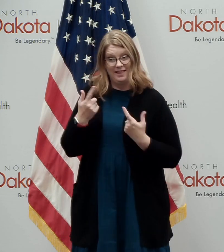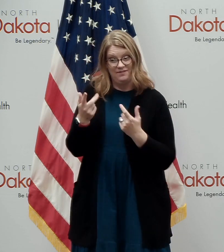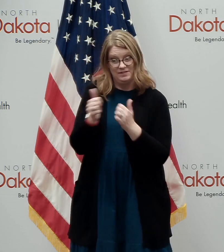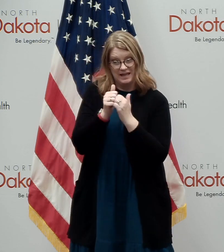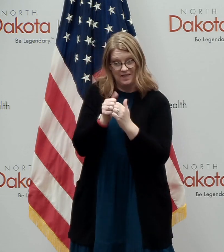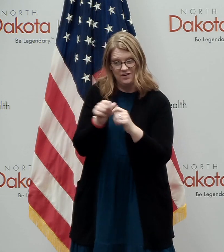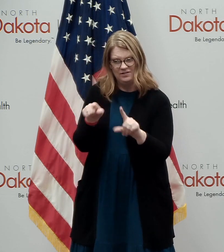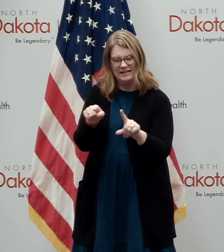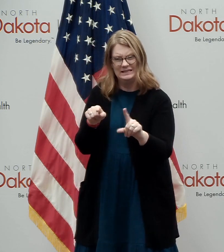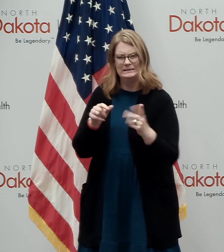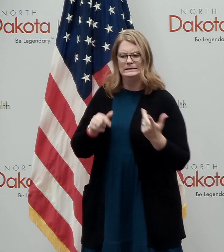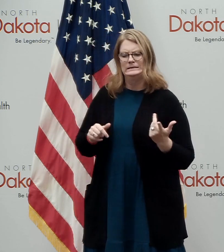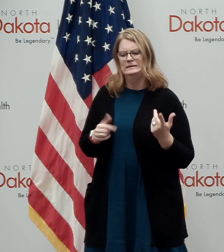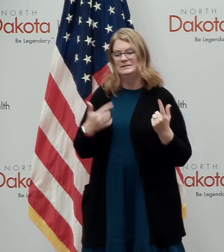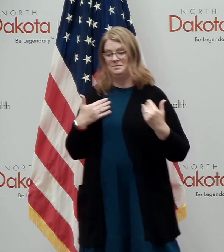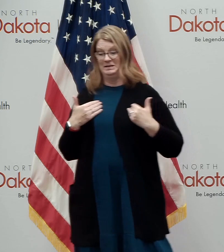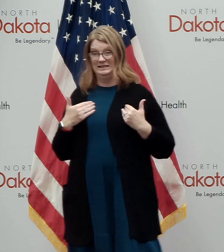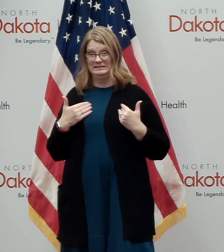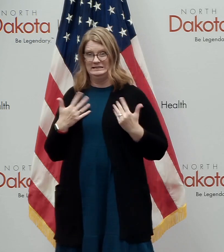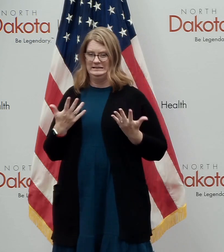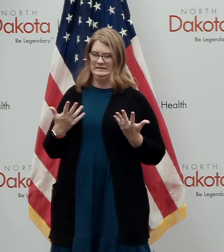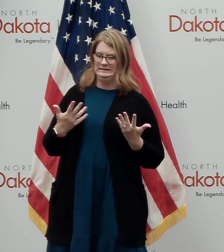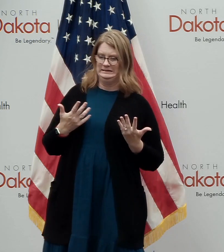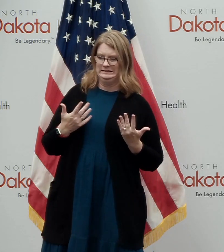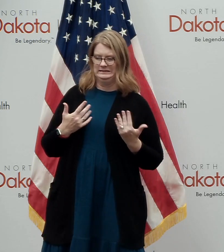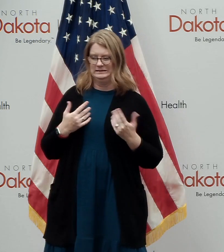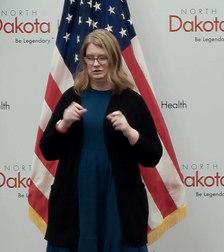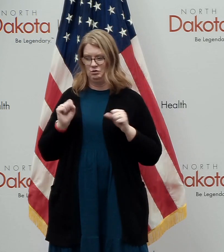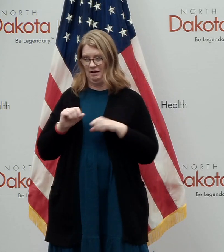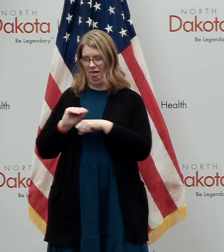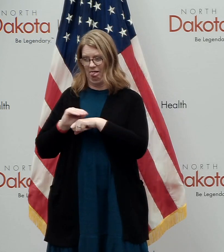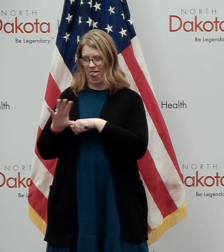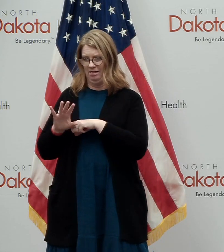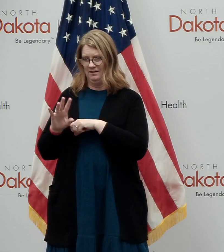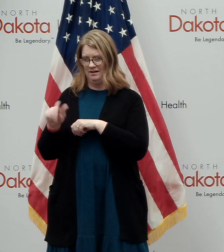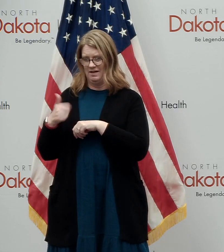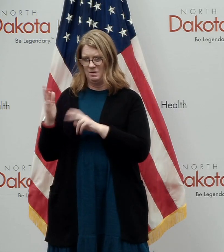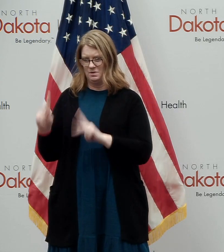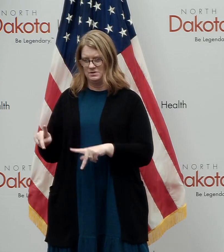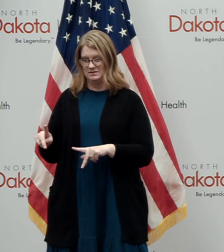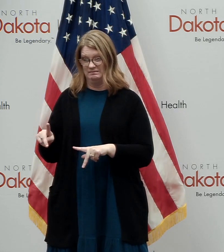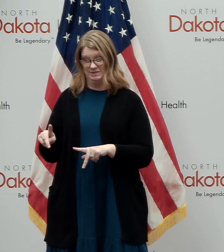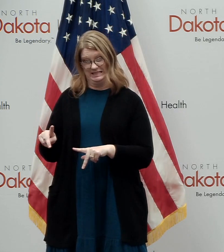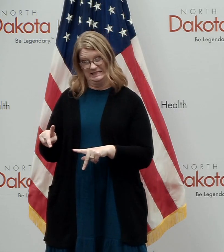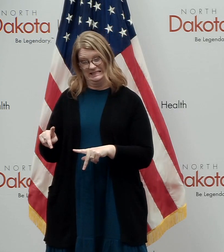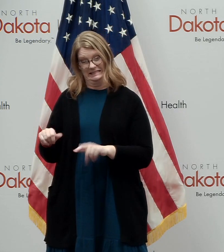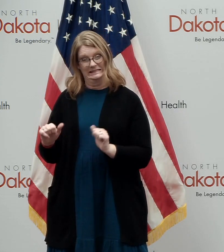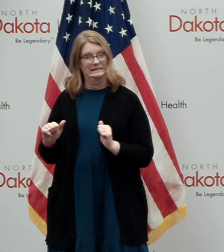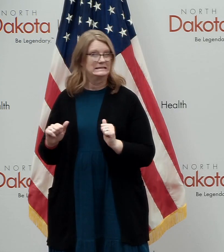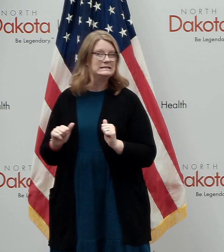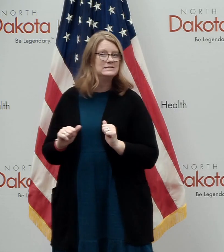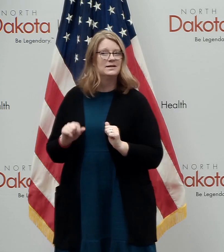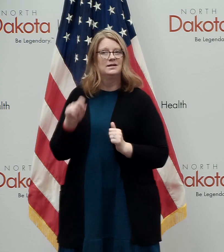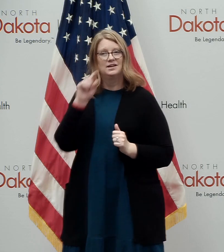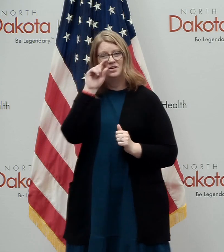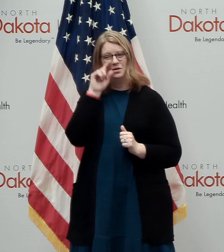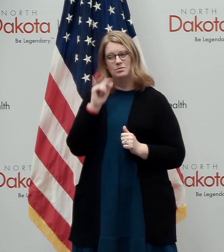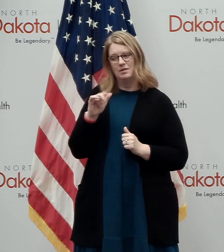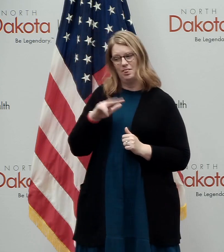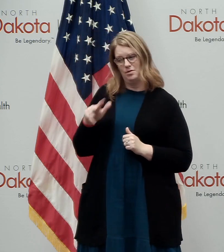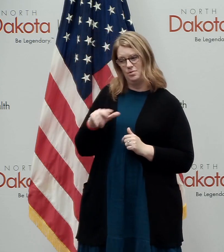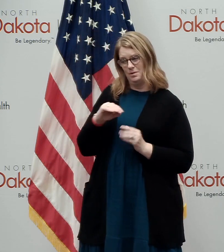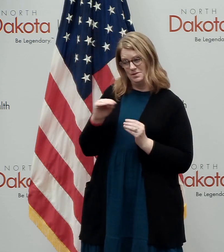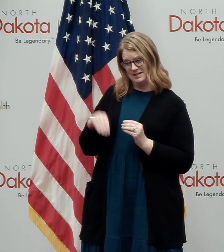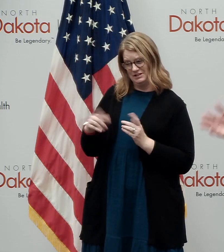say, hey, I don't know if I can get somebody else sick, but if it's a 1 in 3 chance that I could get somebody sick, and the person I get sick